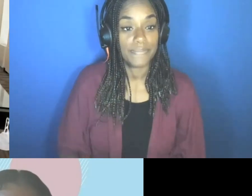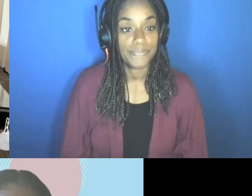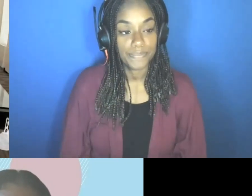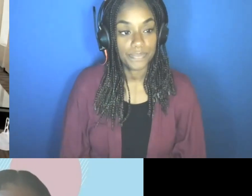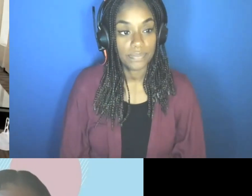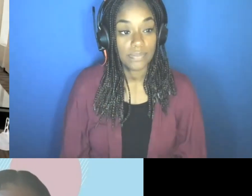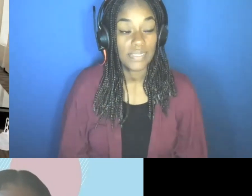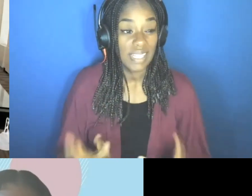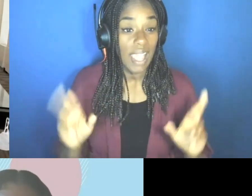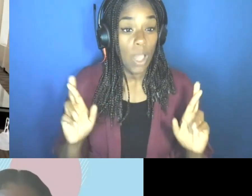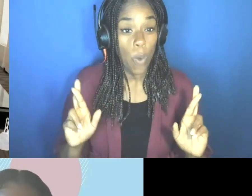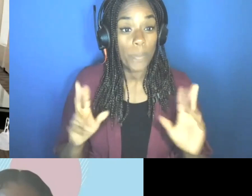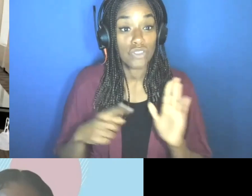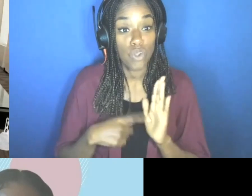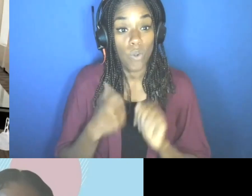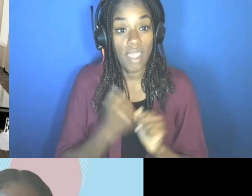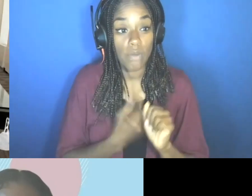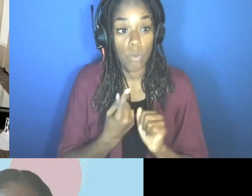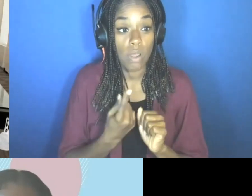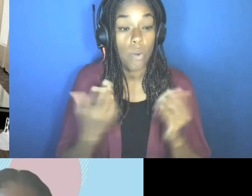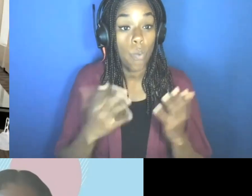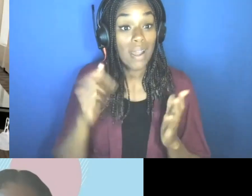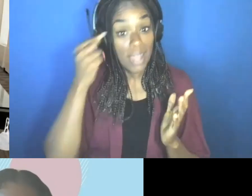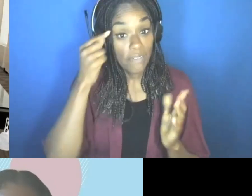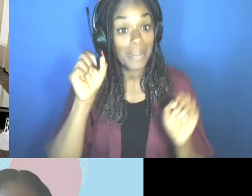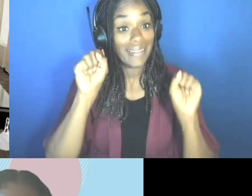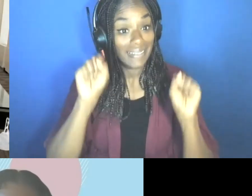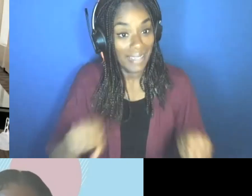I hope it showed to everybody what government can do for us.